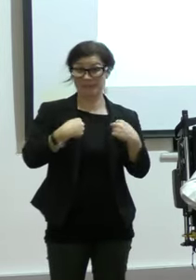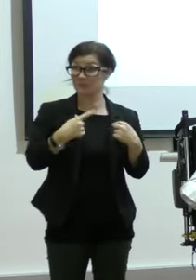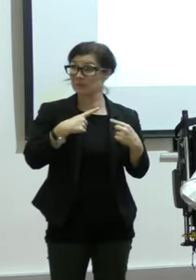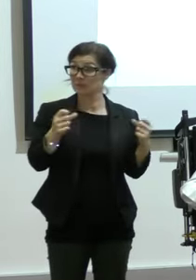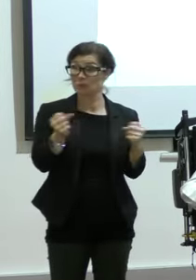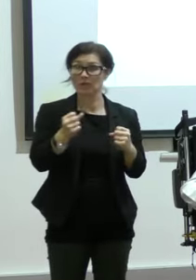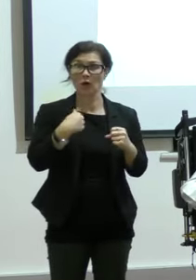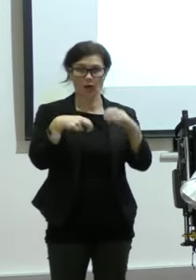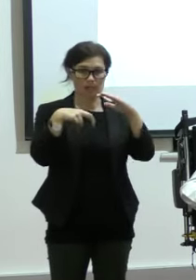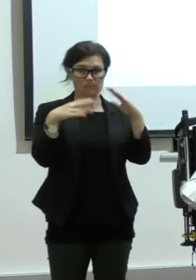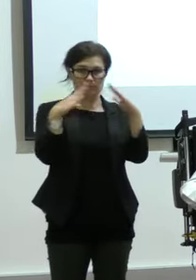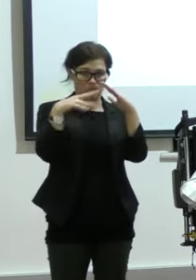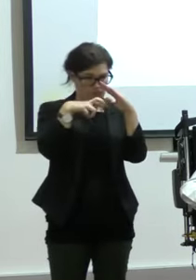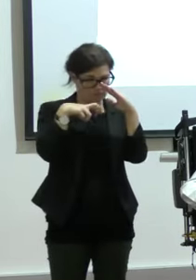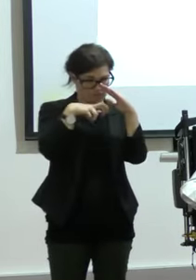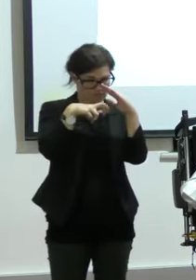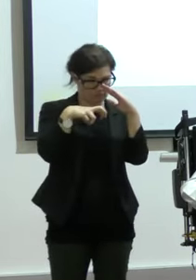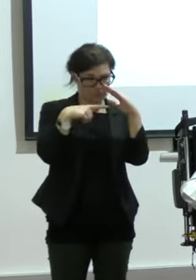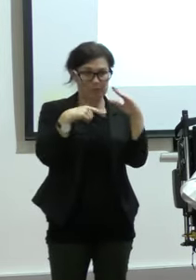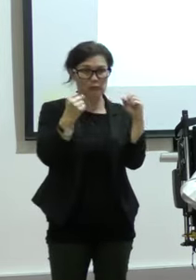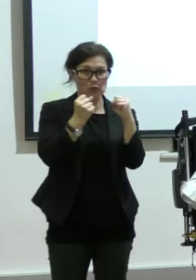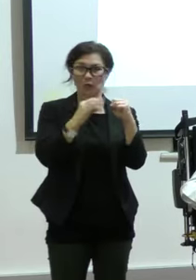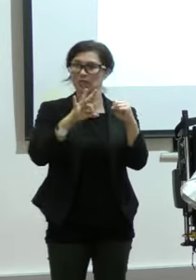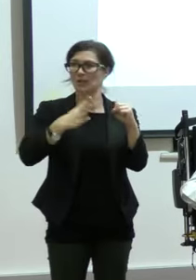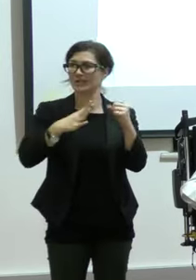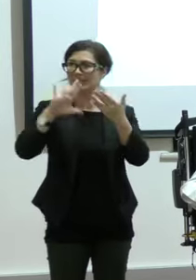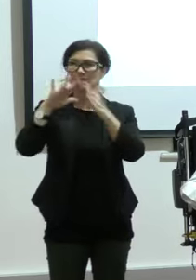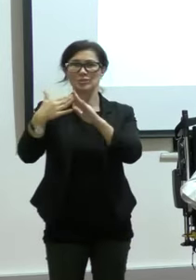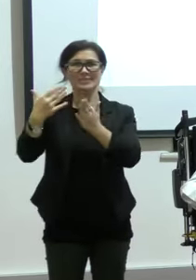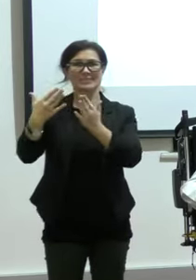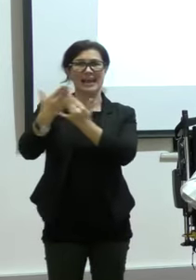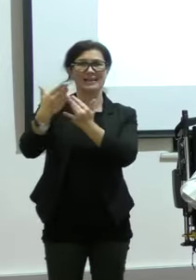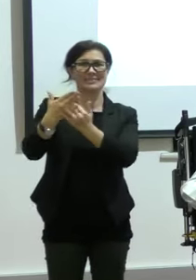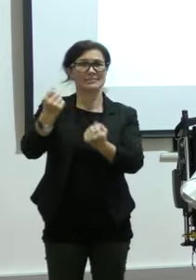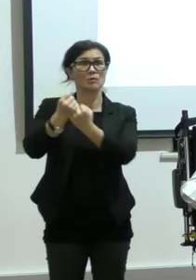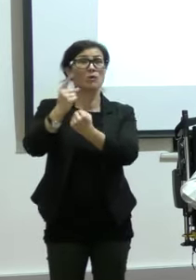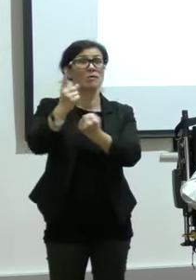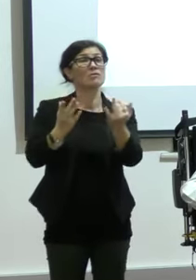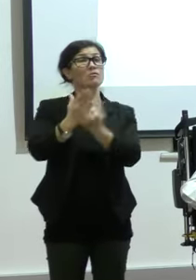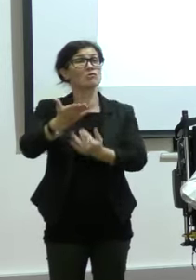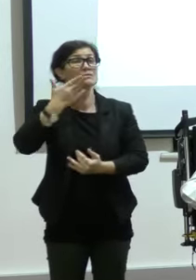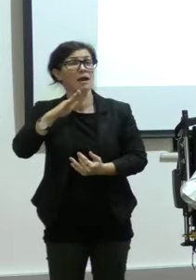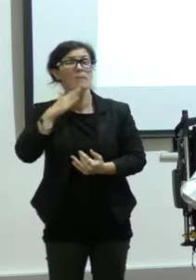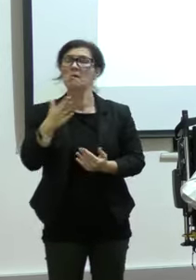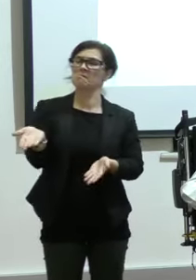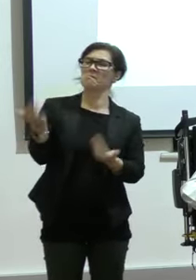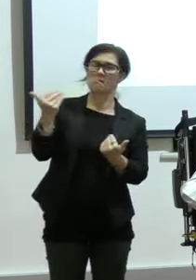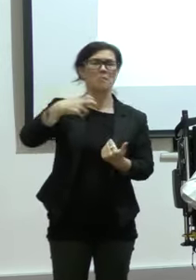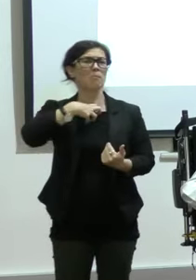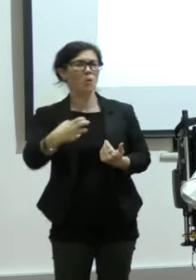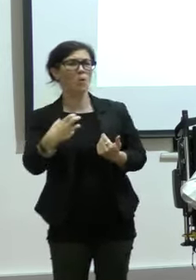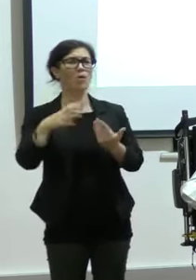might be a hermit and not use any community access support. But when the weather gets a bit nicer, you might use more, in the summer